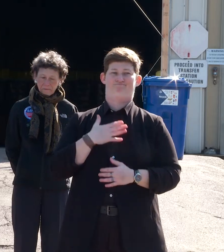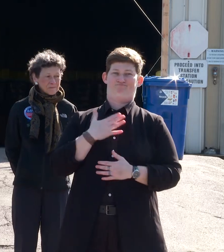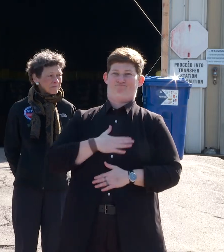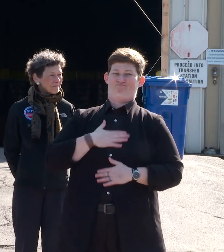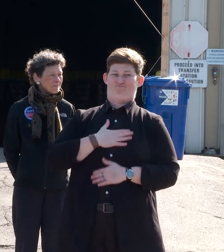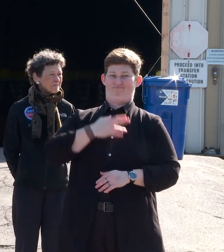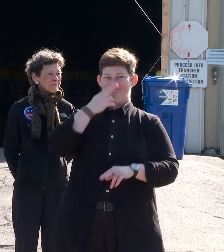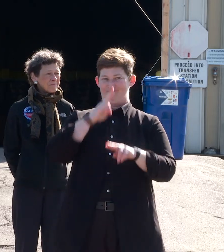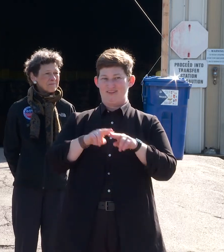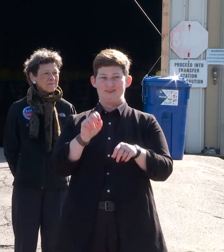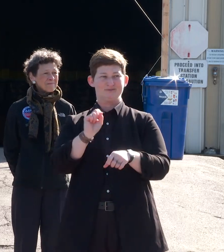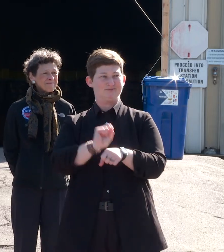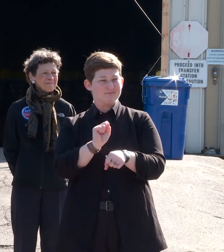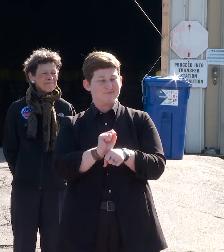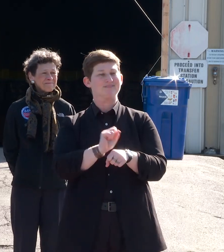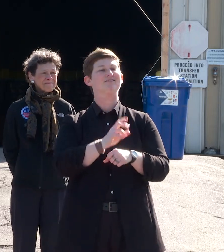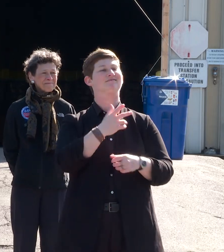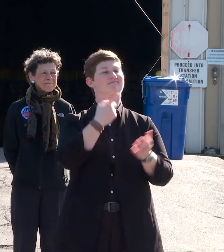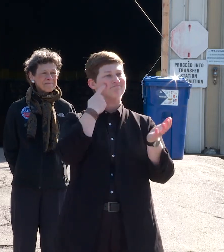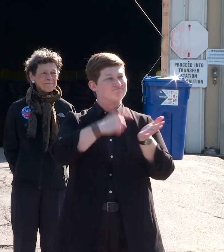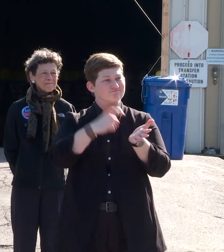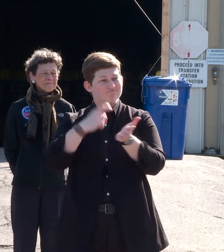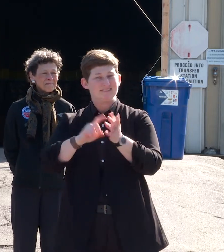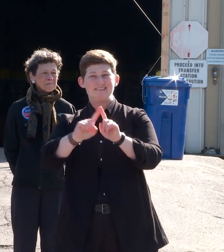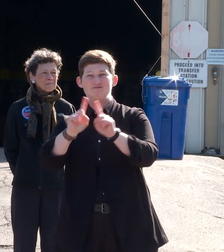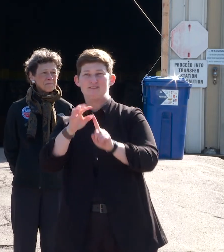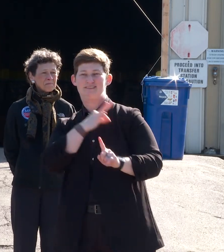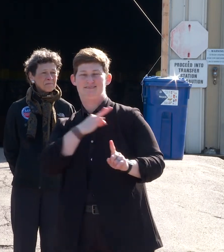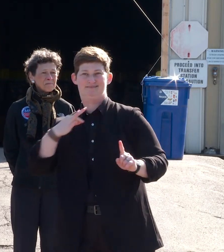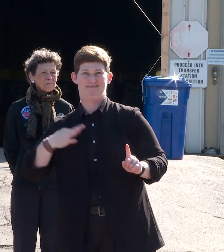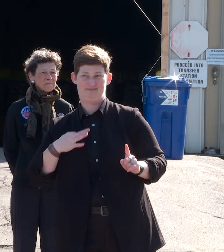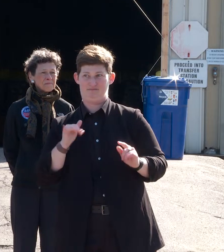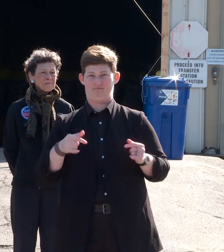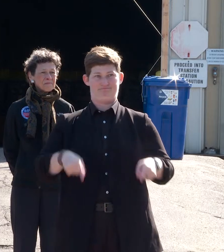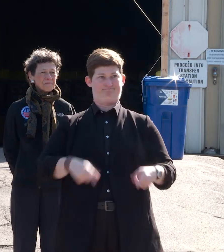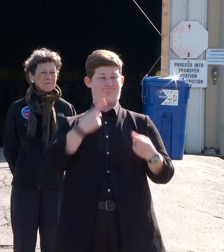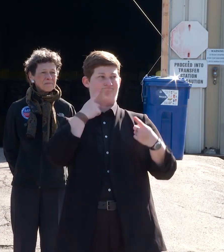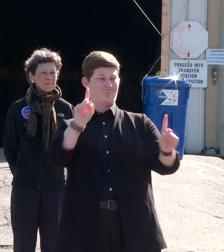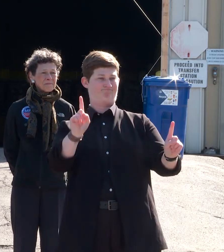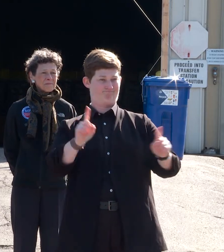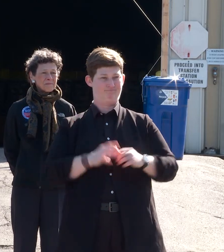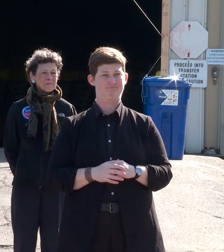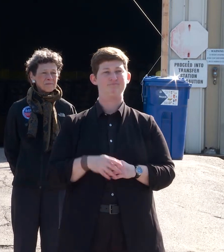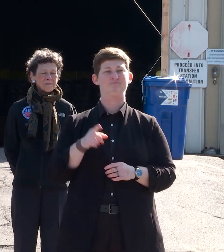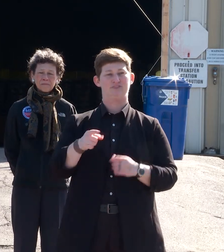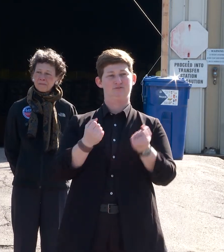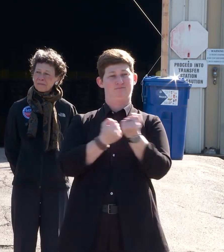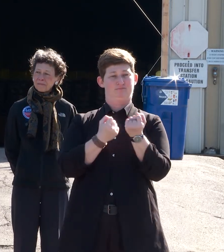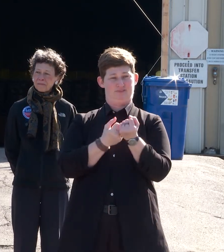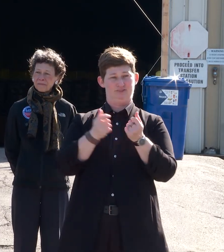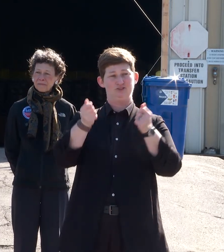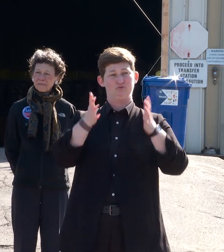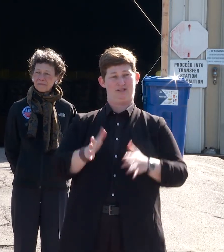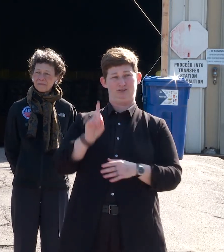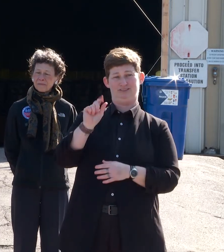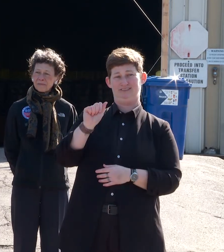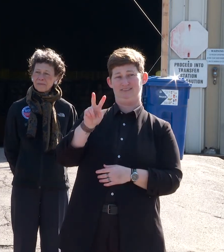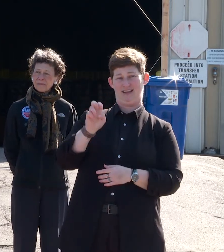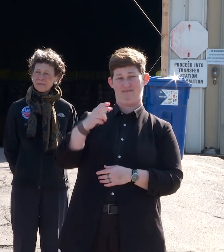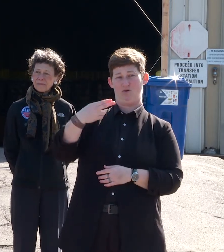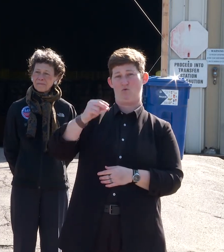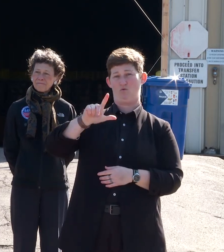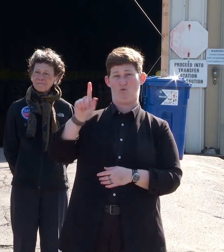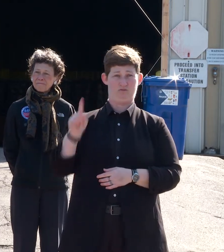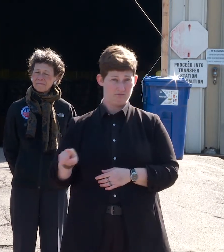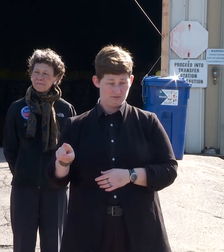team that made this happen. So under the direction and support of Director Dave Herberholz, the staff team, and I